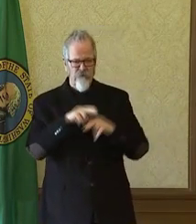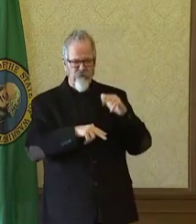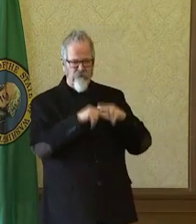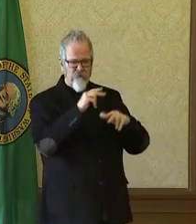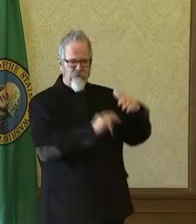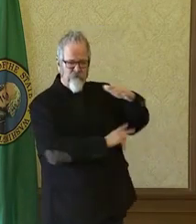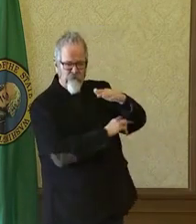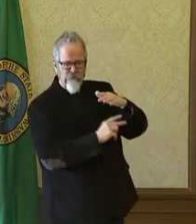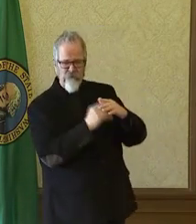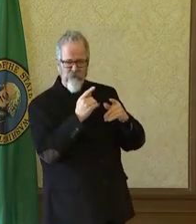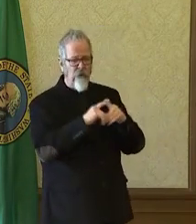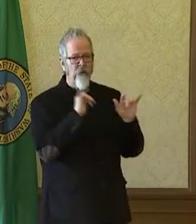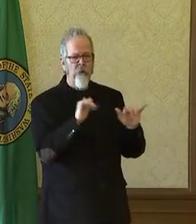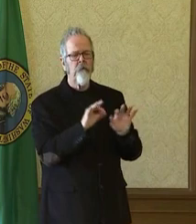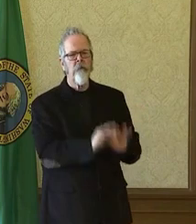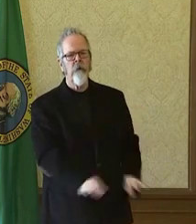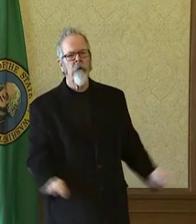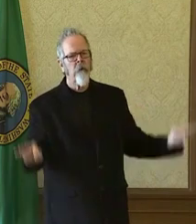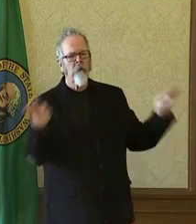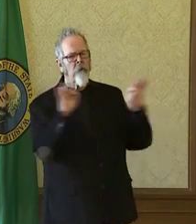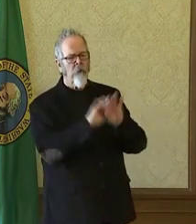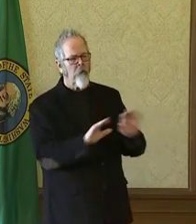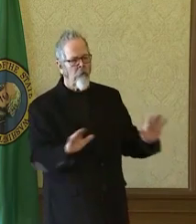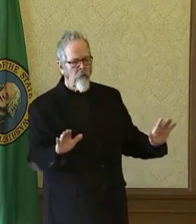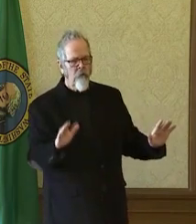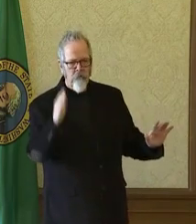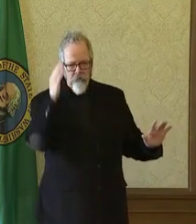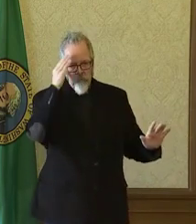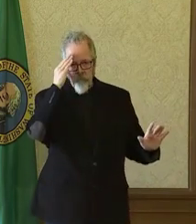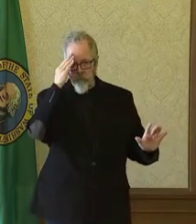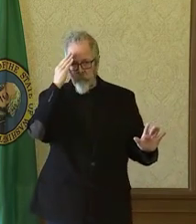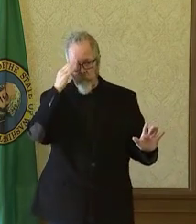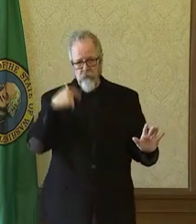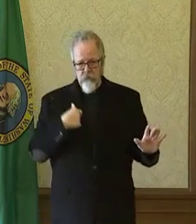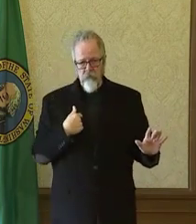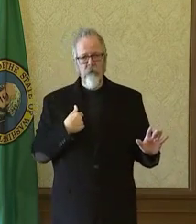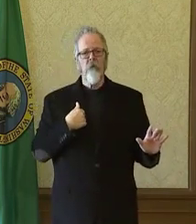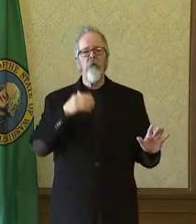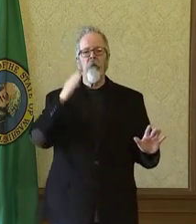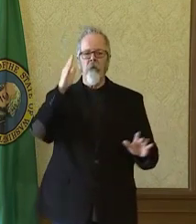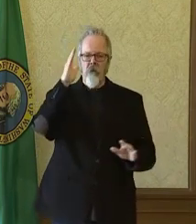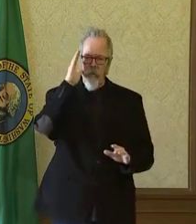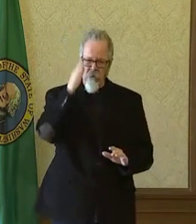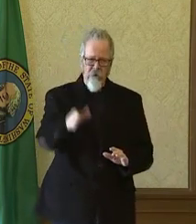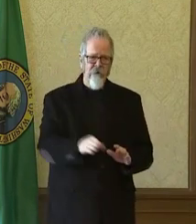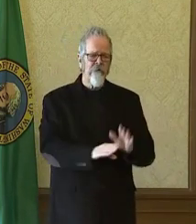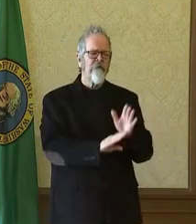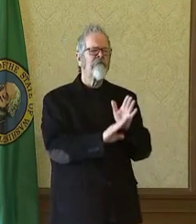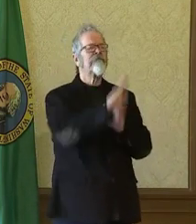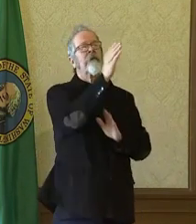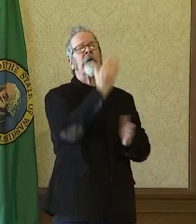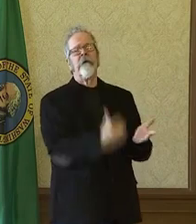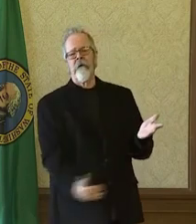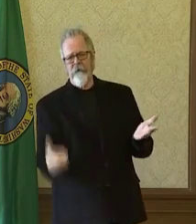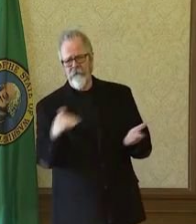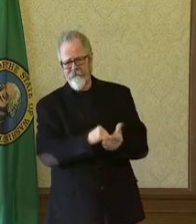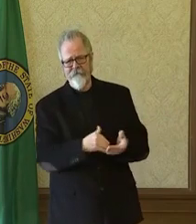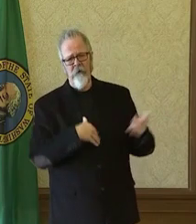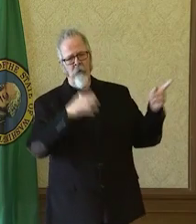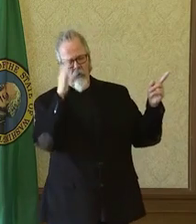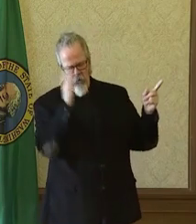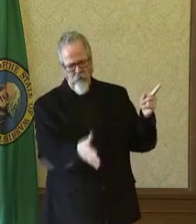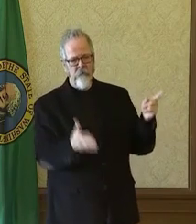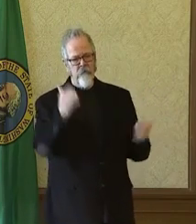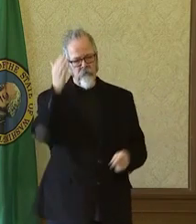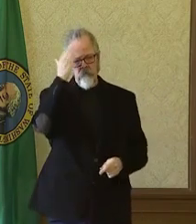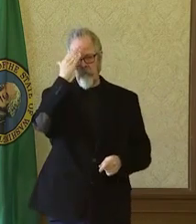as we can in a safe way that does not jeopardize the progress we've made. And the thing about construction workers is we